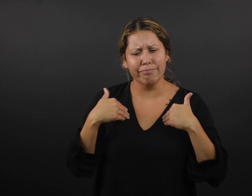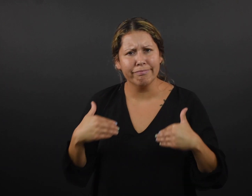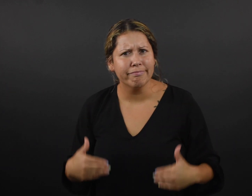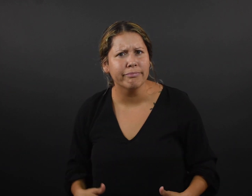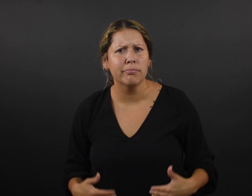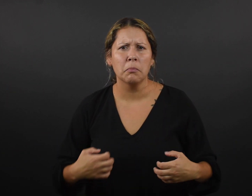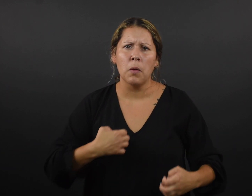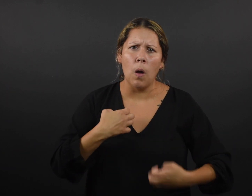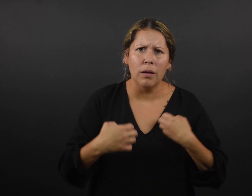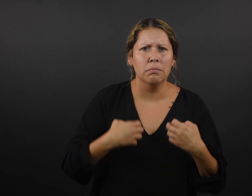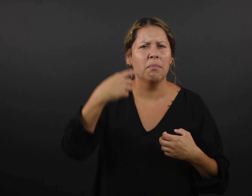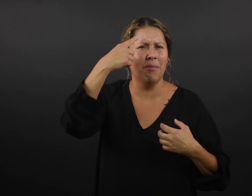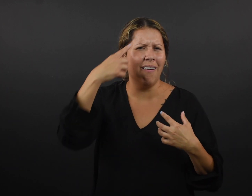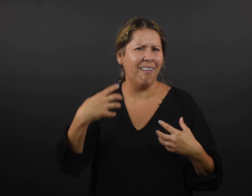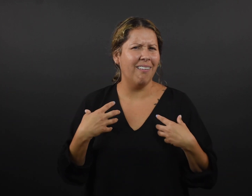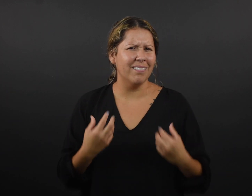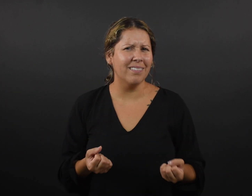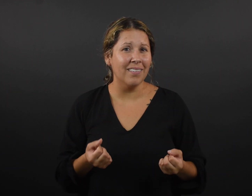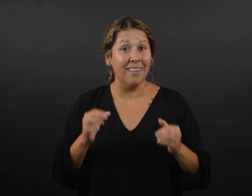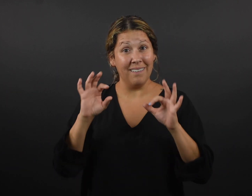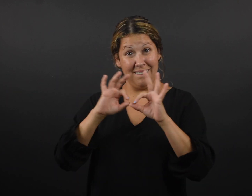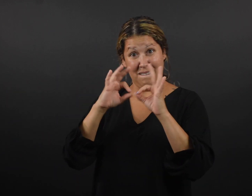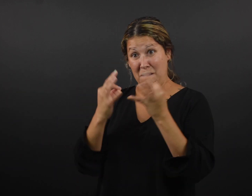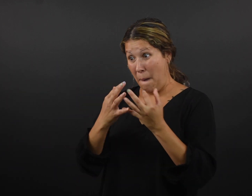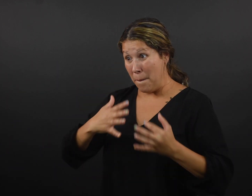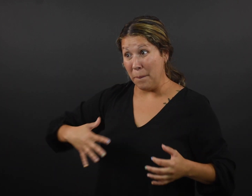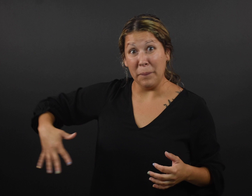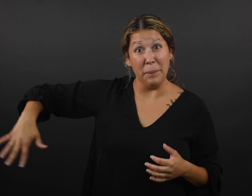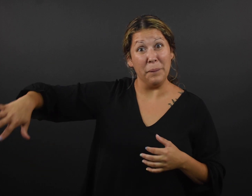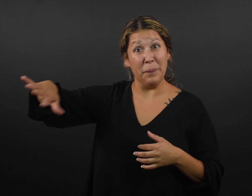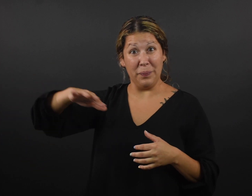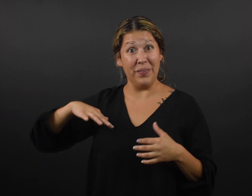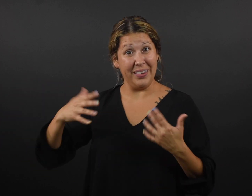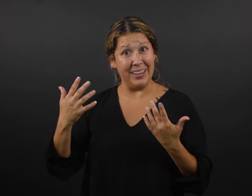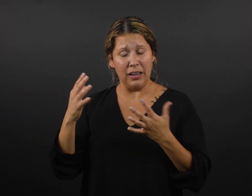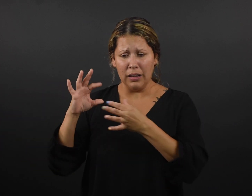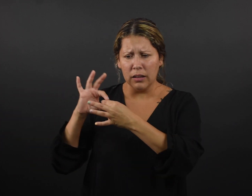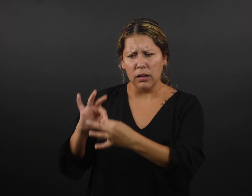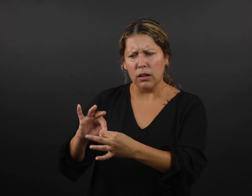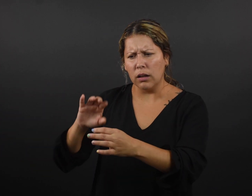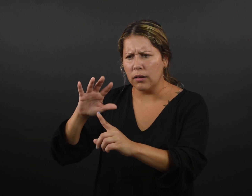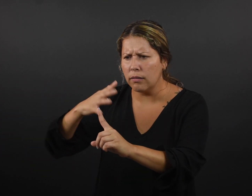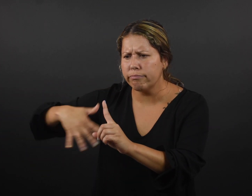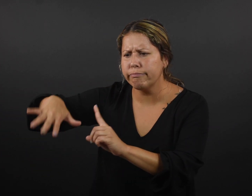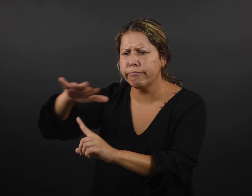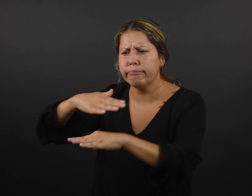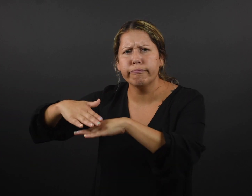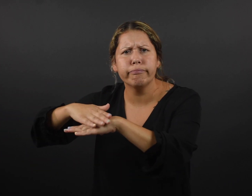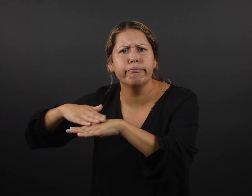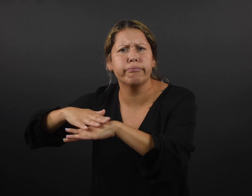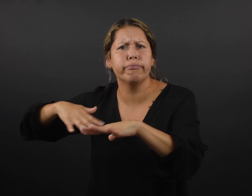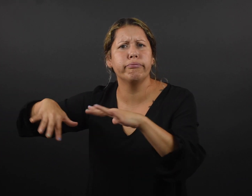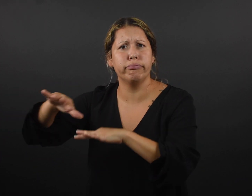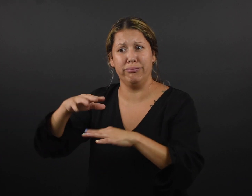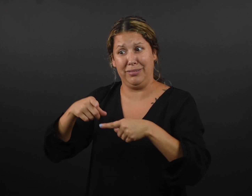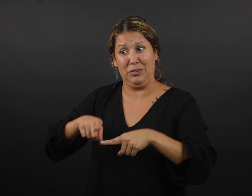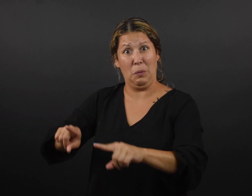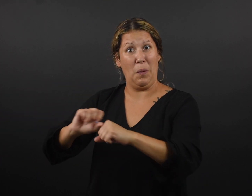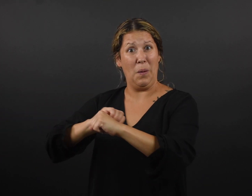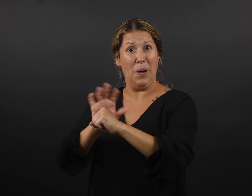COVID-19 has impacted physical, emotional, and mental health. The virtual gatherings have been a vital resource to